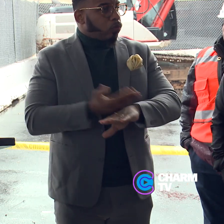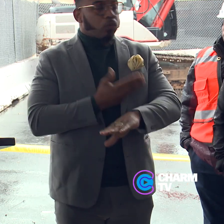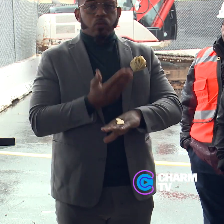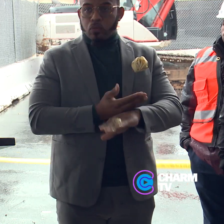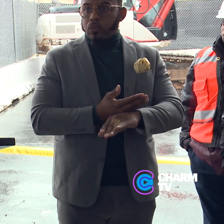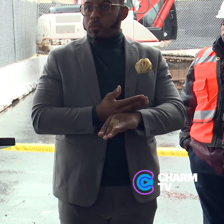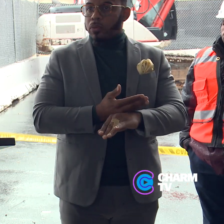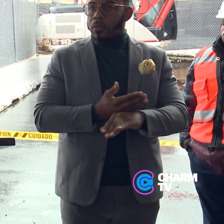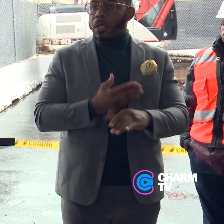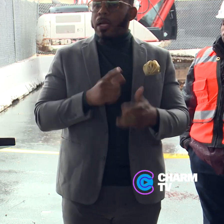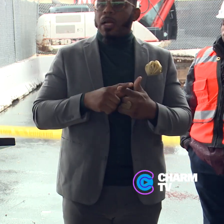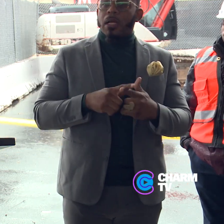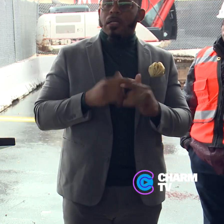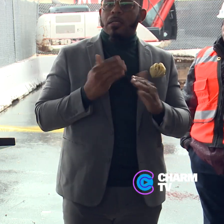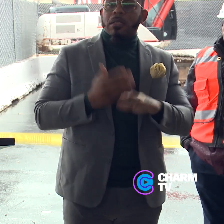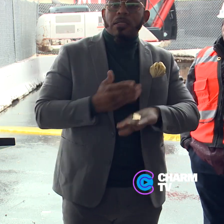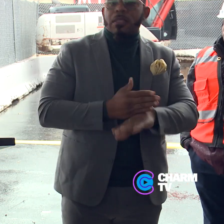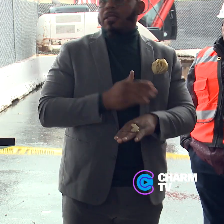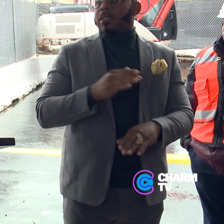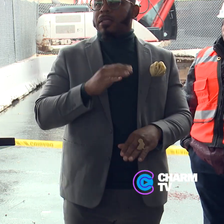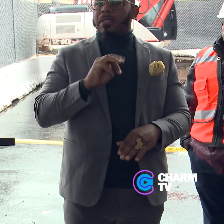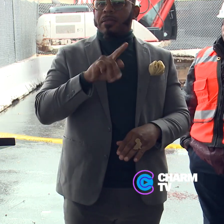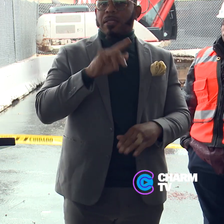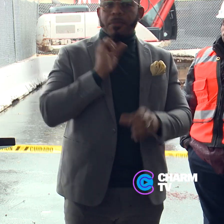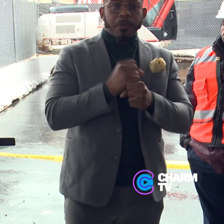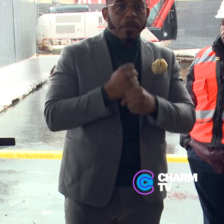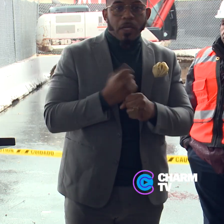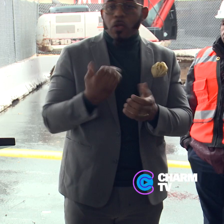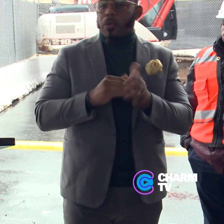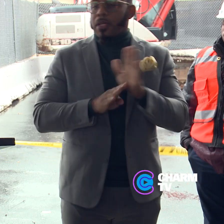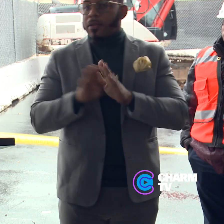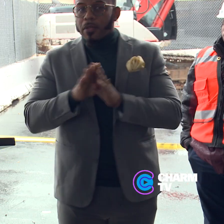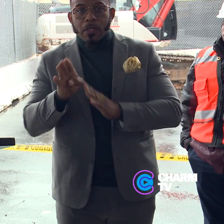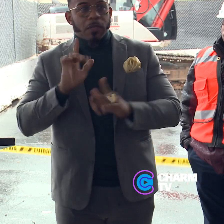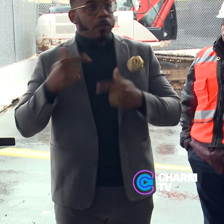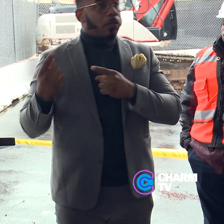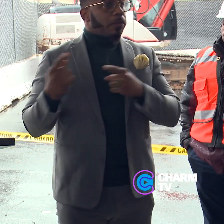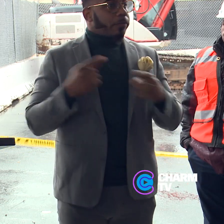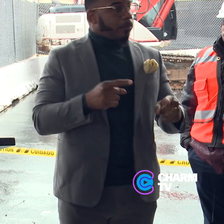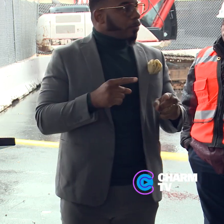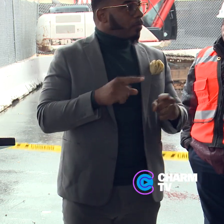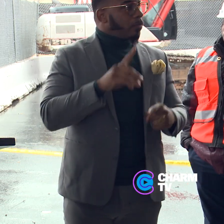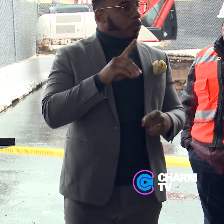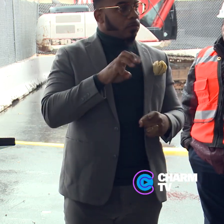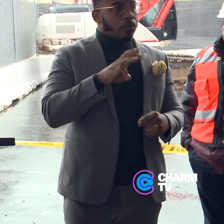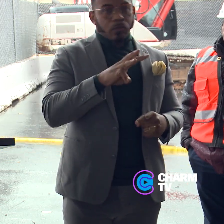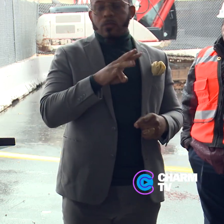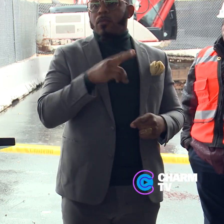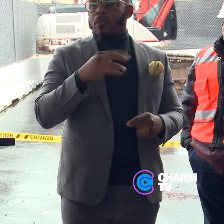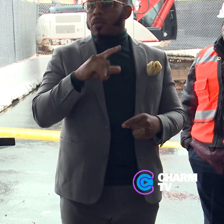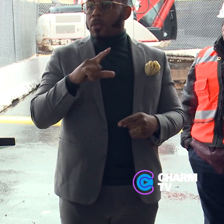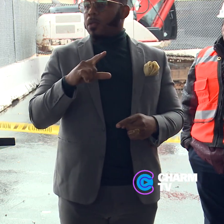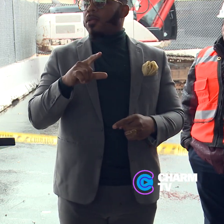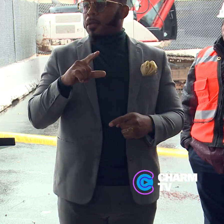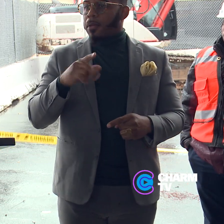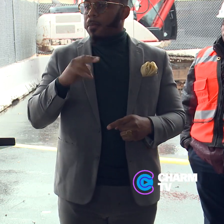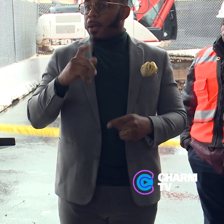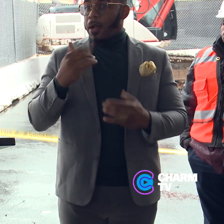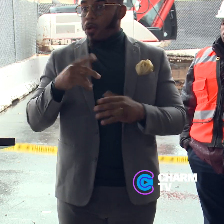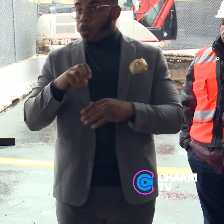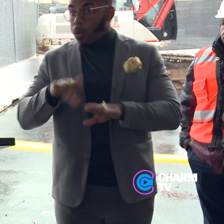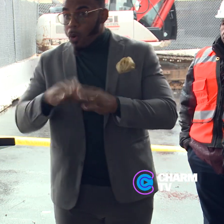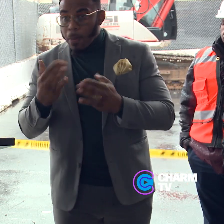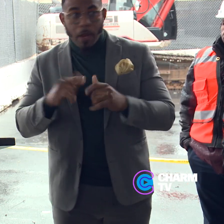renovation, the upgrades that MTA will be making, the redevelopment that has been going on in Drew Hill Park with the pool opening, and now with